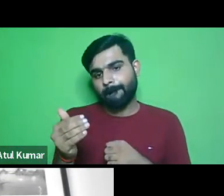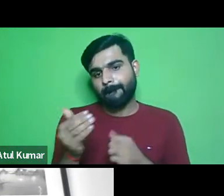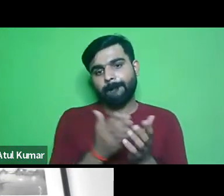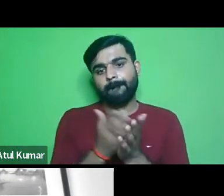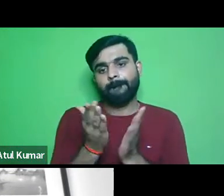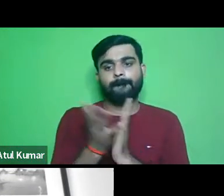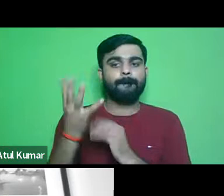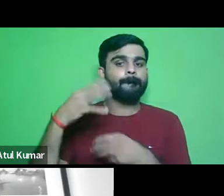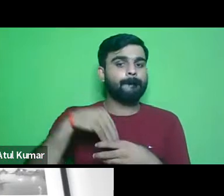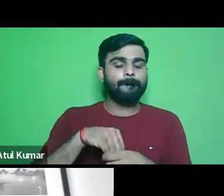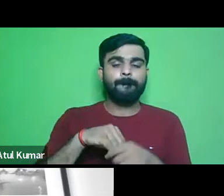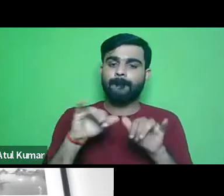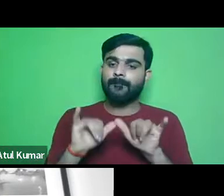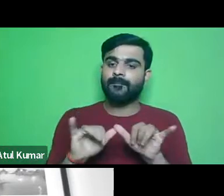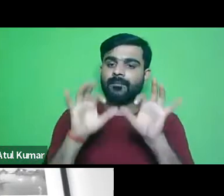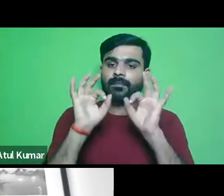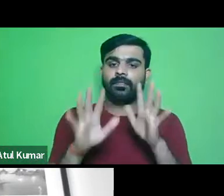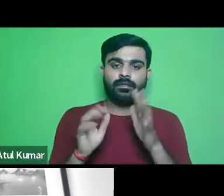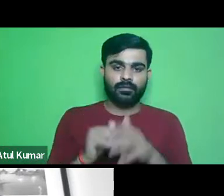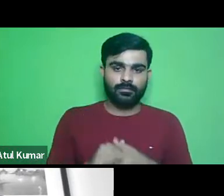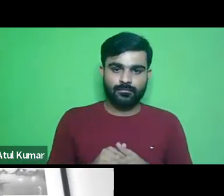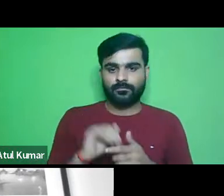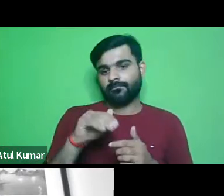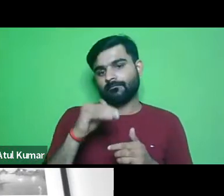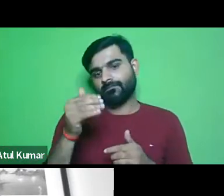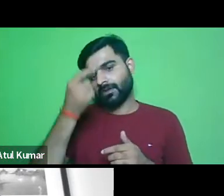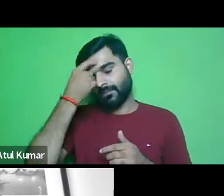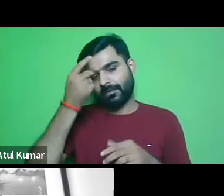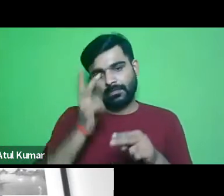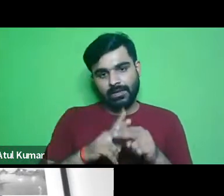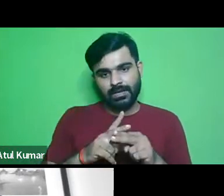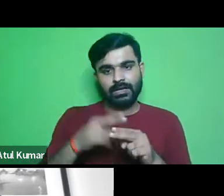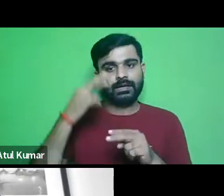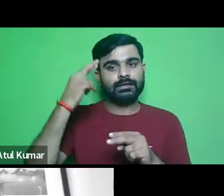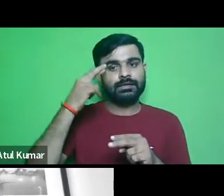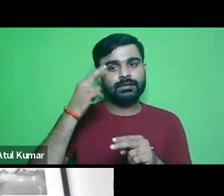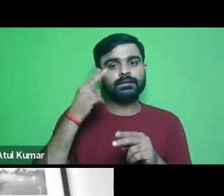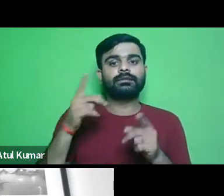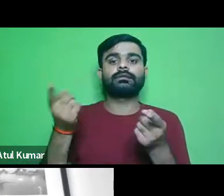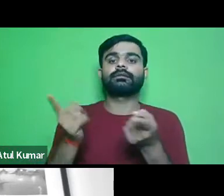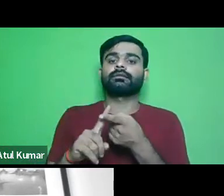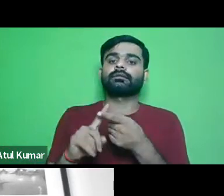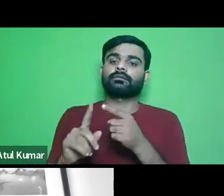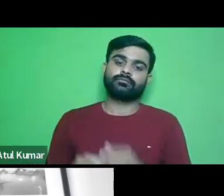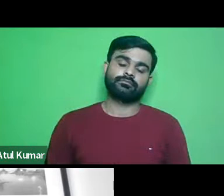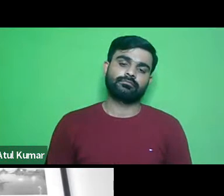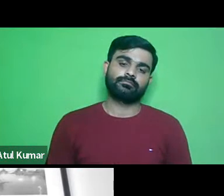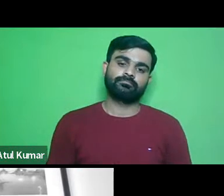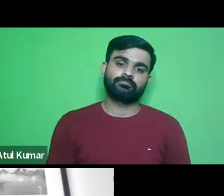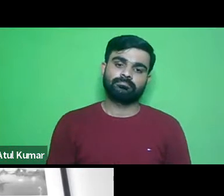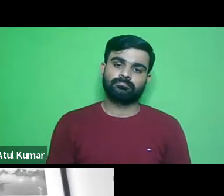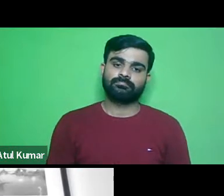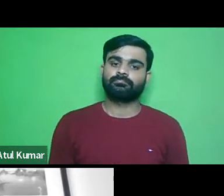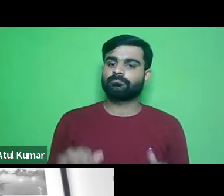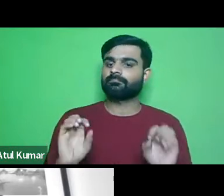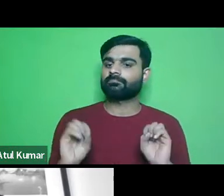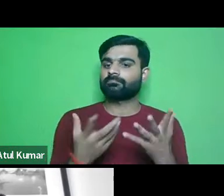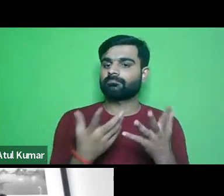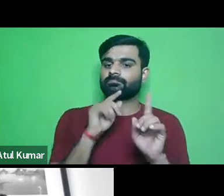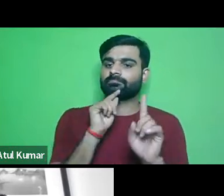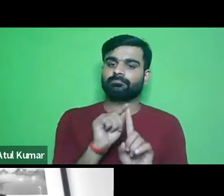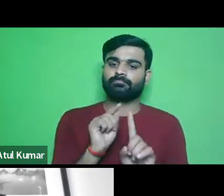for the Stable Diffusion model and the problems that it's been causing on 4chan and Reddit as a starting point.